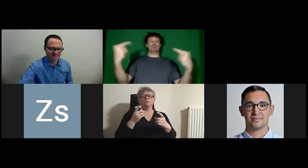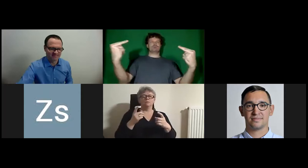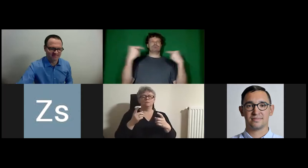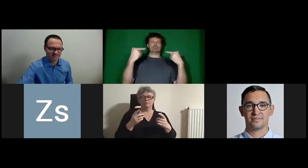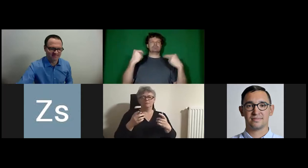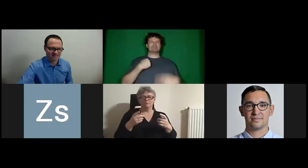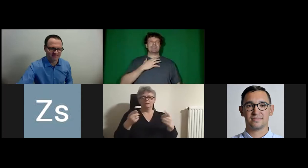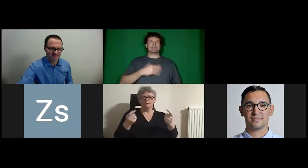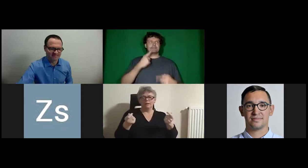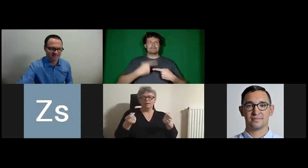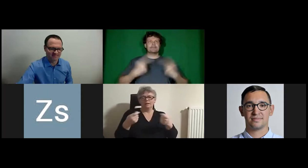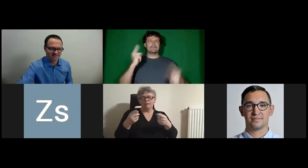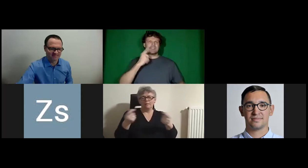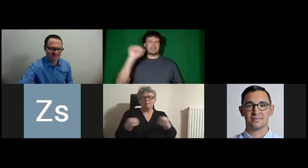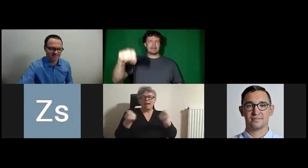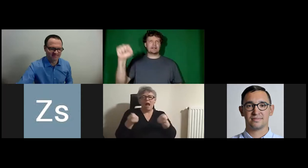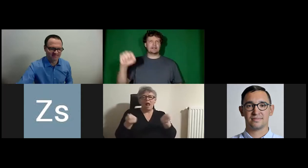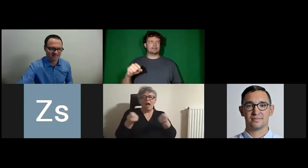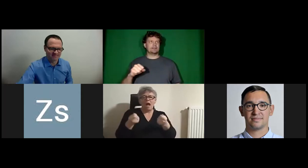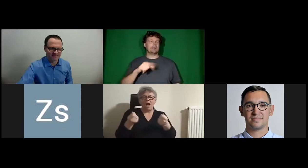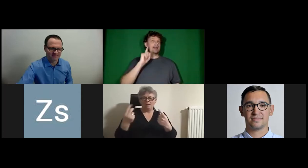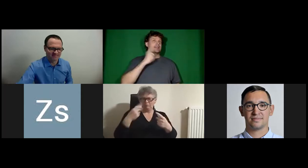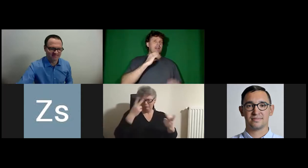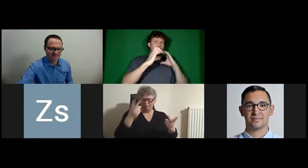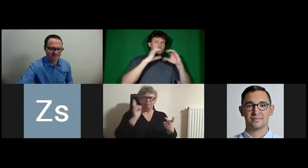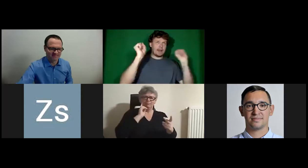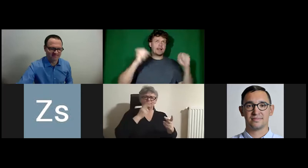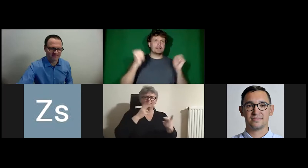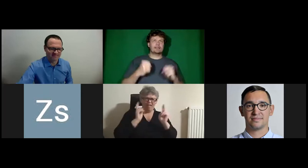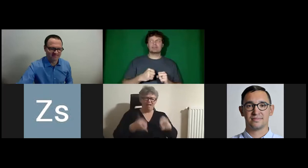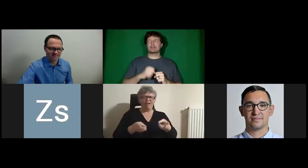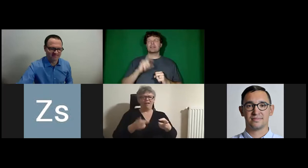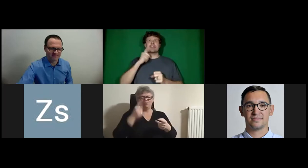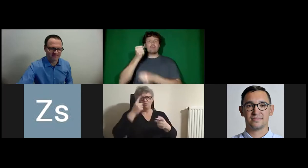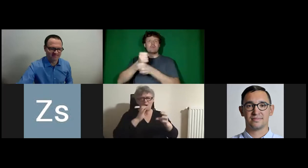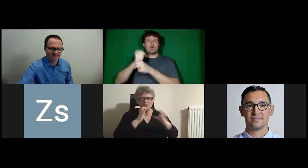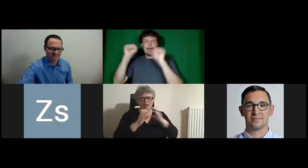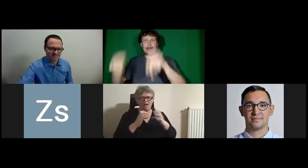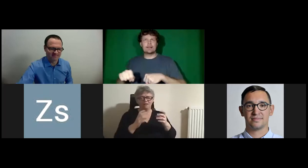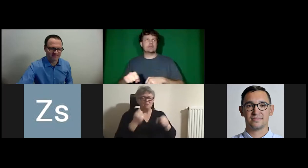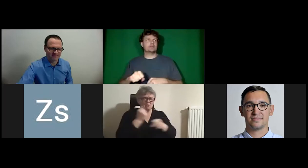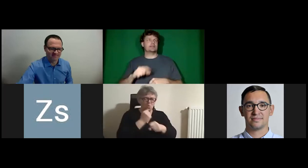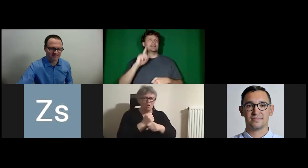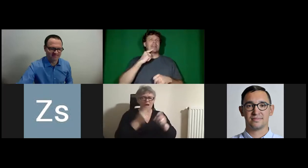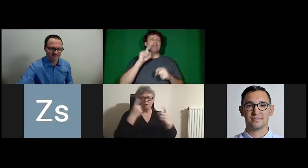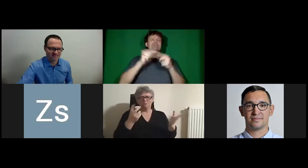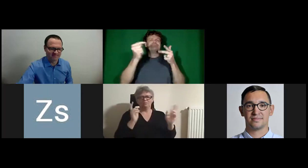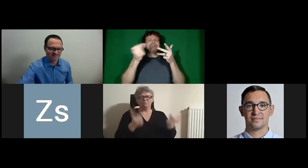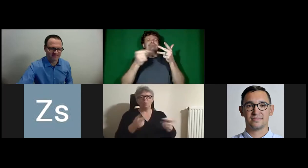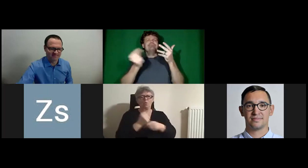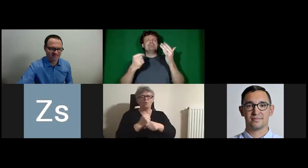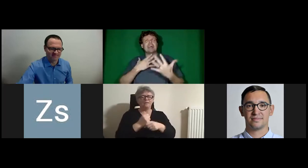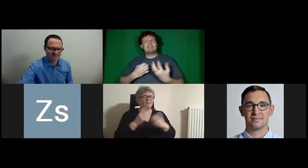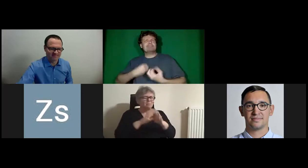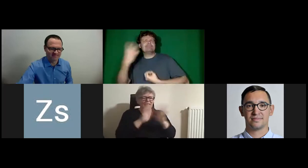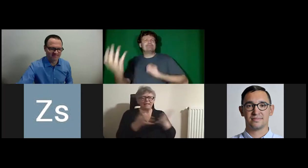I thought TV is the best reclame, the best way of showing what deaf people can do, that deaf